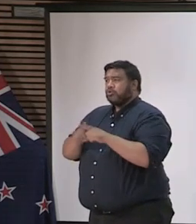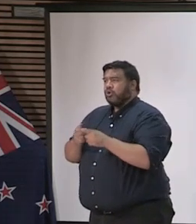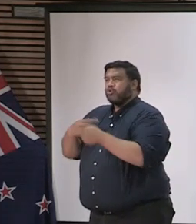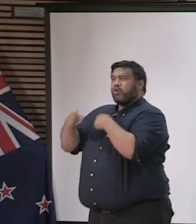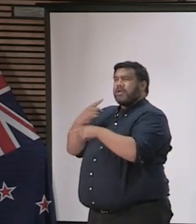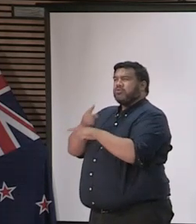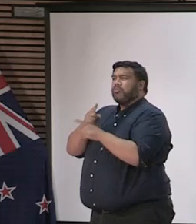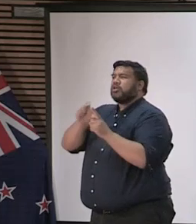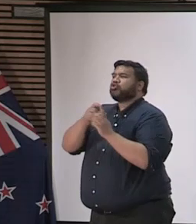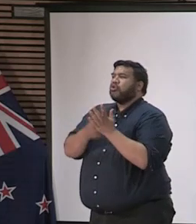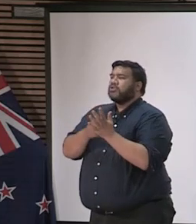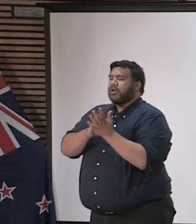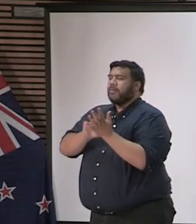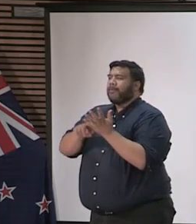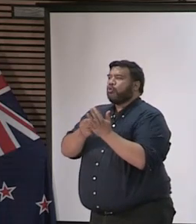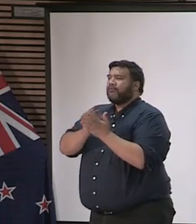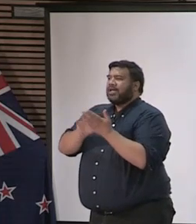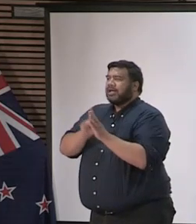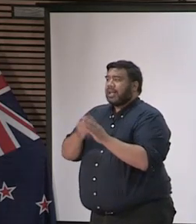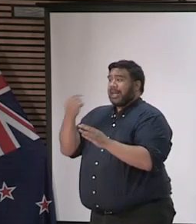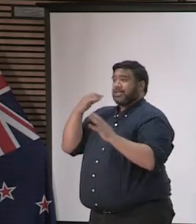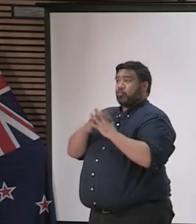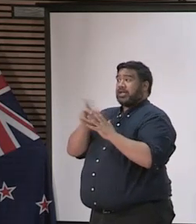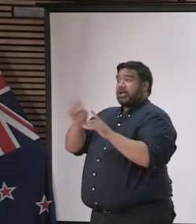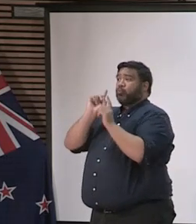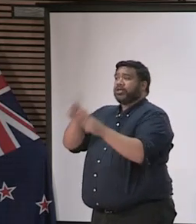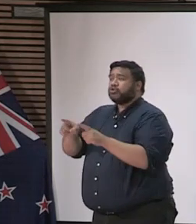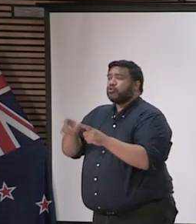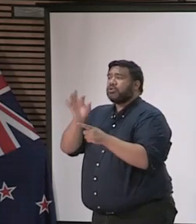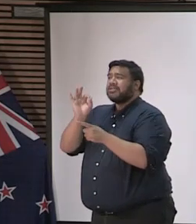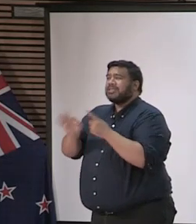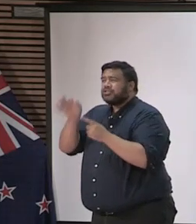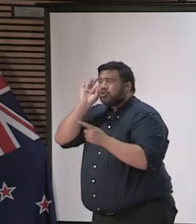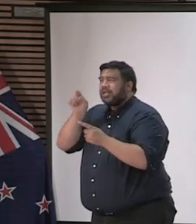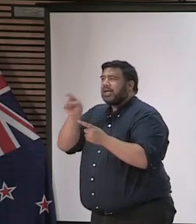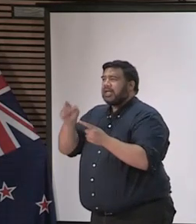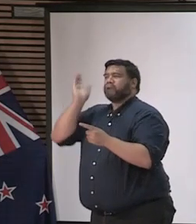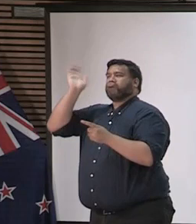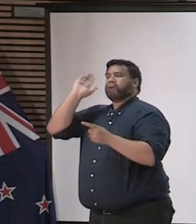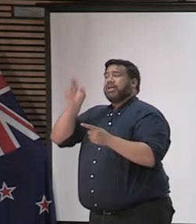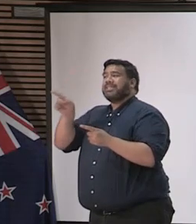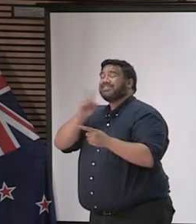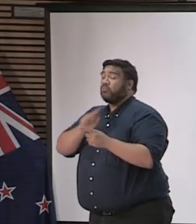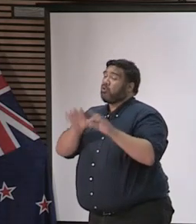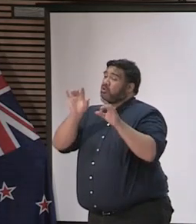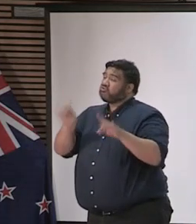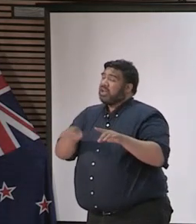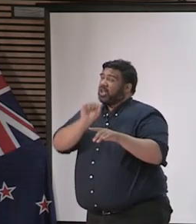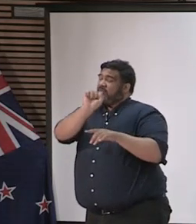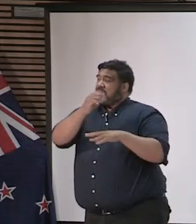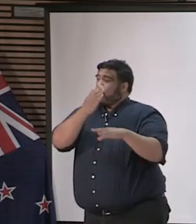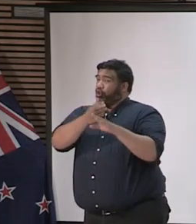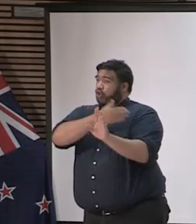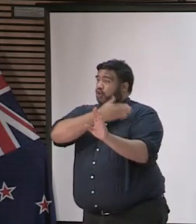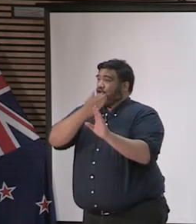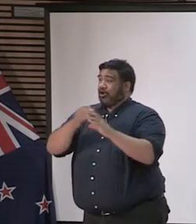made at the Epidemic Response Committee last week, in fact, the reality is that Australia's response, and particularly in some states,